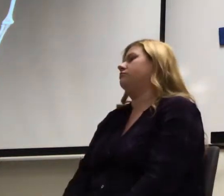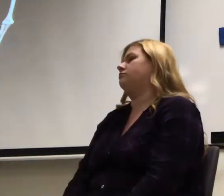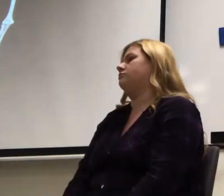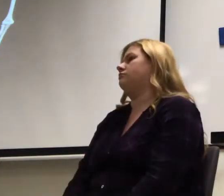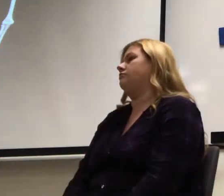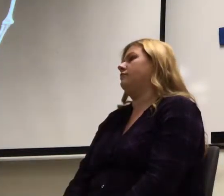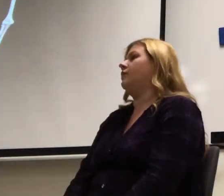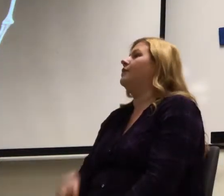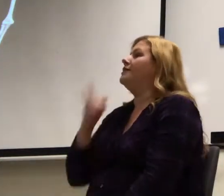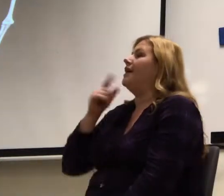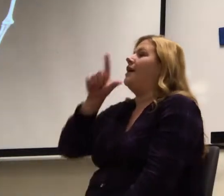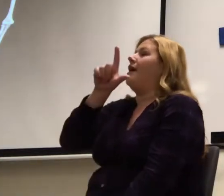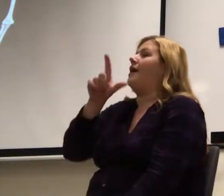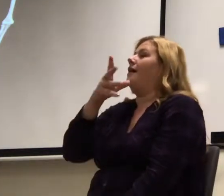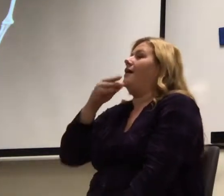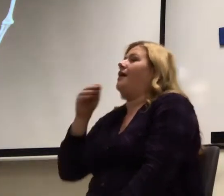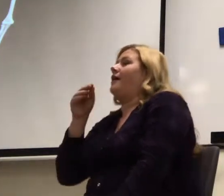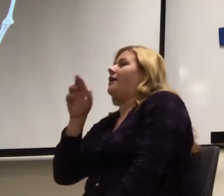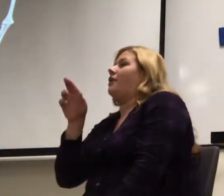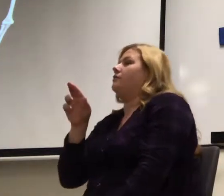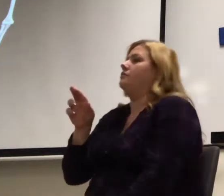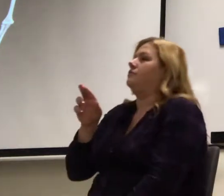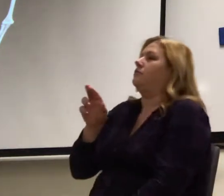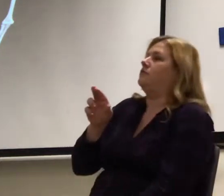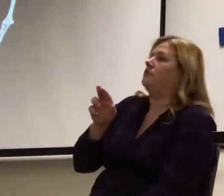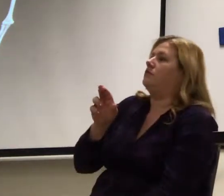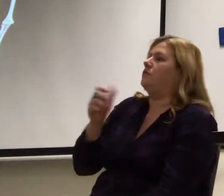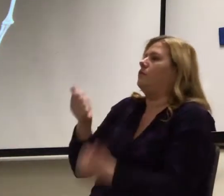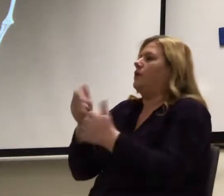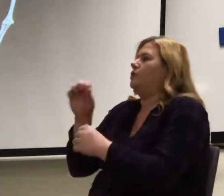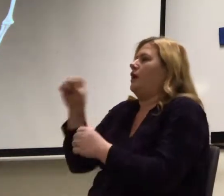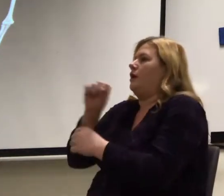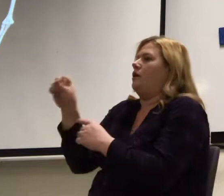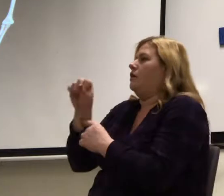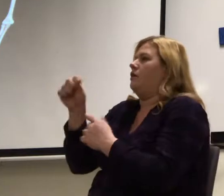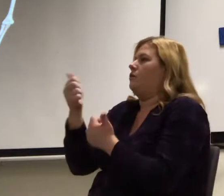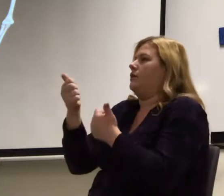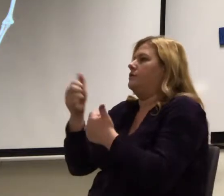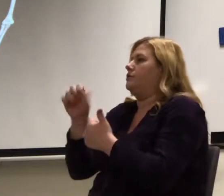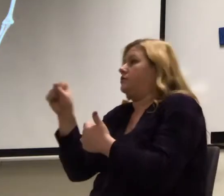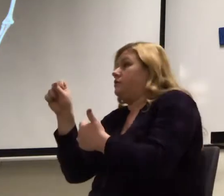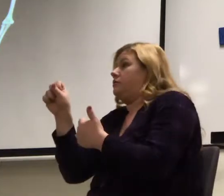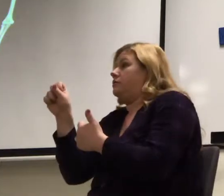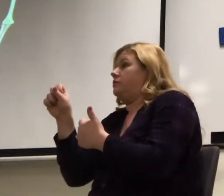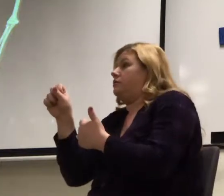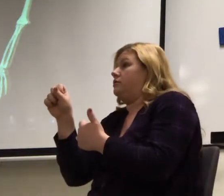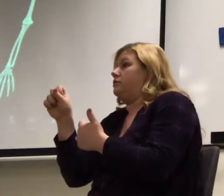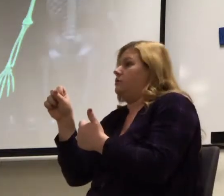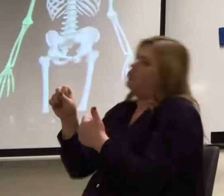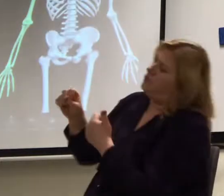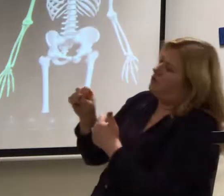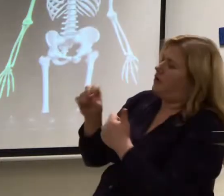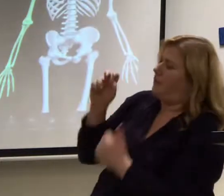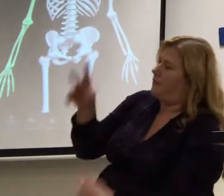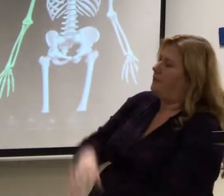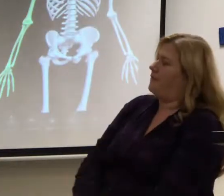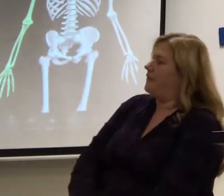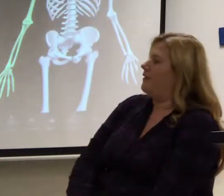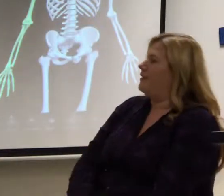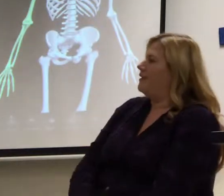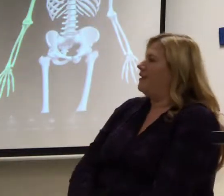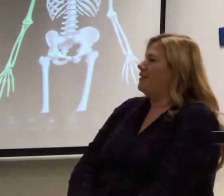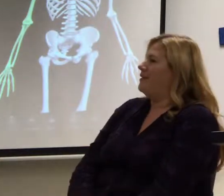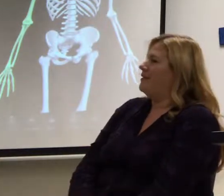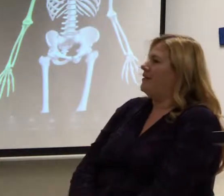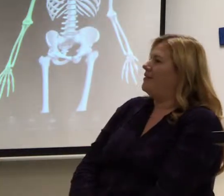L and R, as we say it. So for example, okay, left and right. Well, they're the same, aren't they? Well, left and right aren't quite the same, are they?